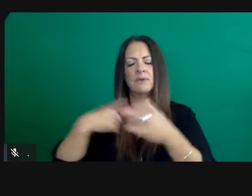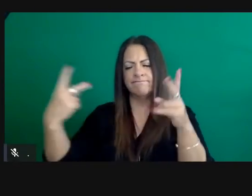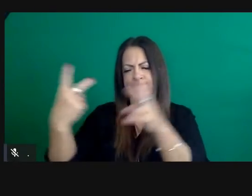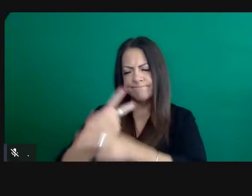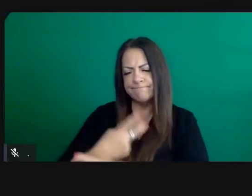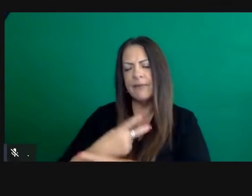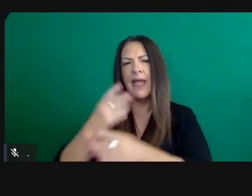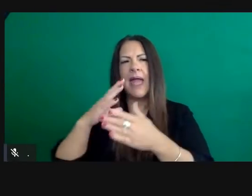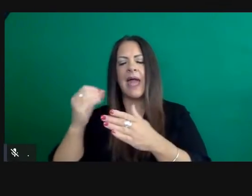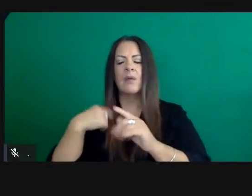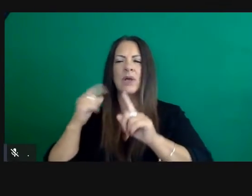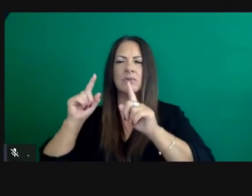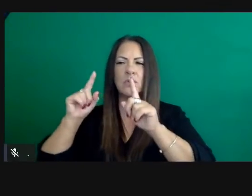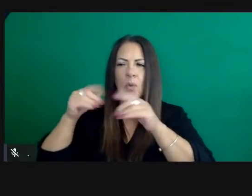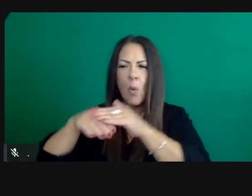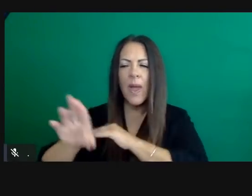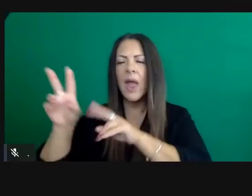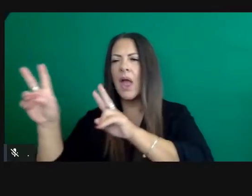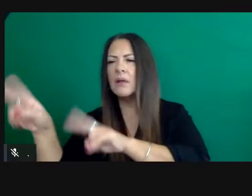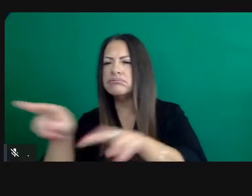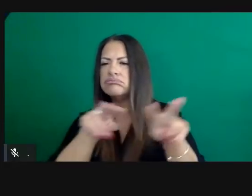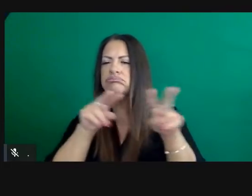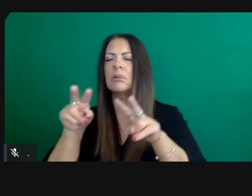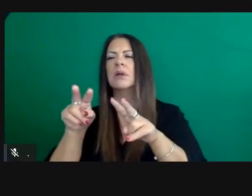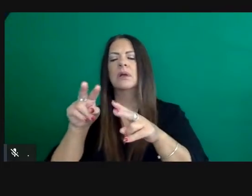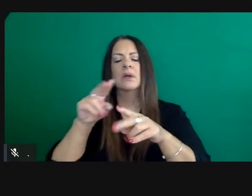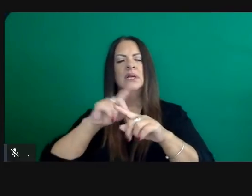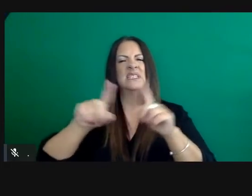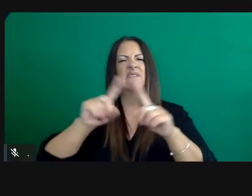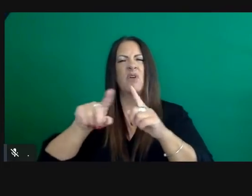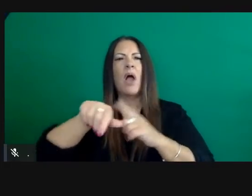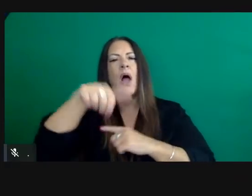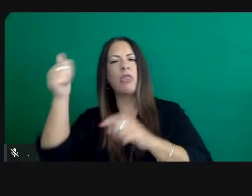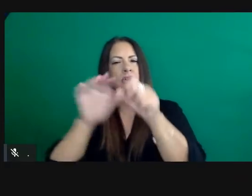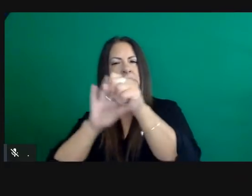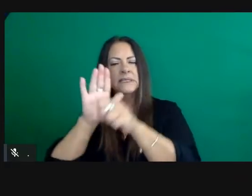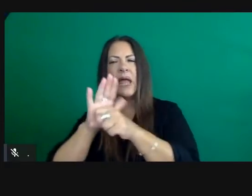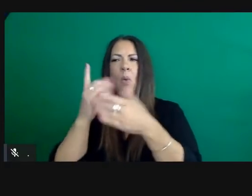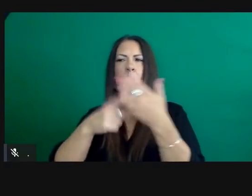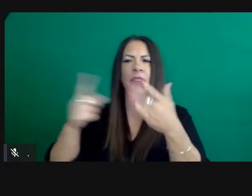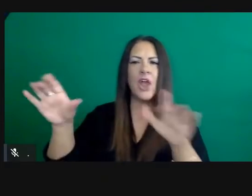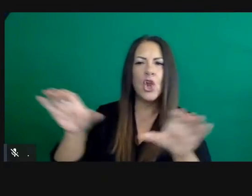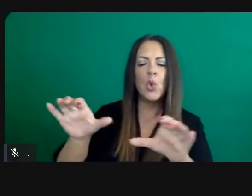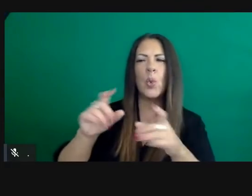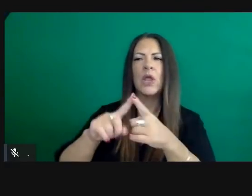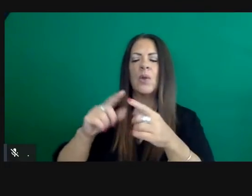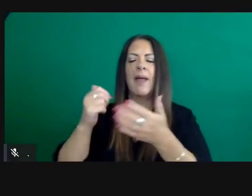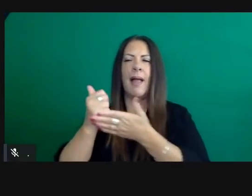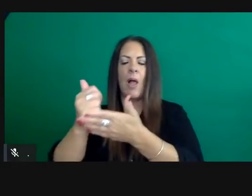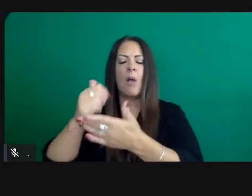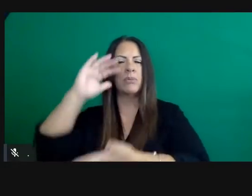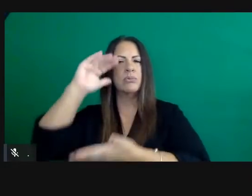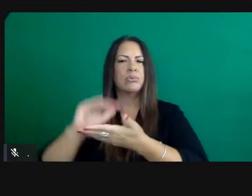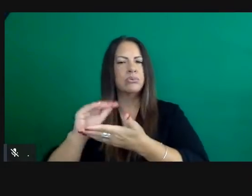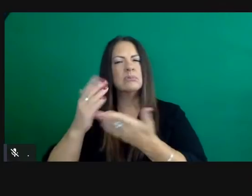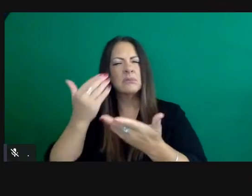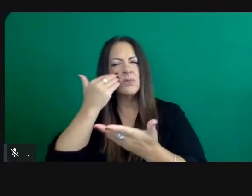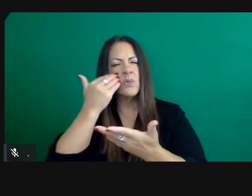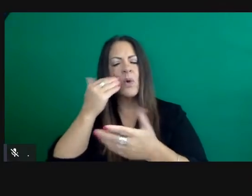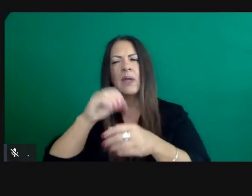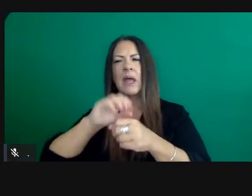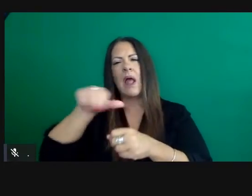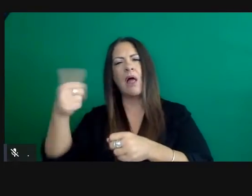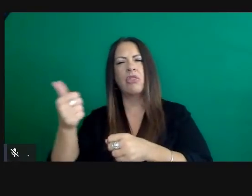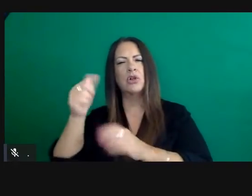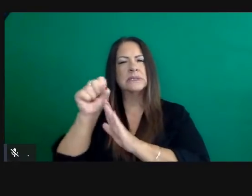from visits to operating parks in other states, and then some visits to here in parts of California